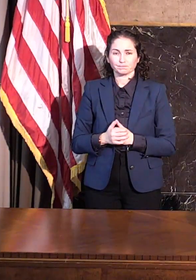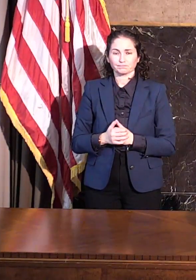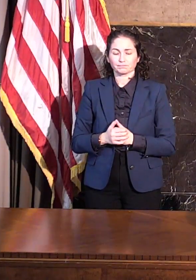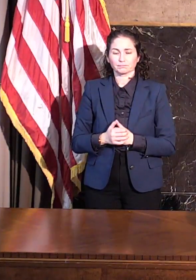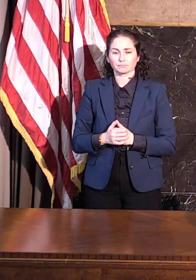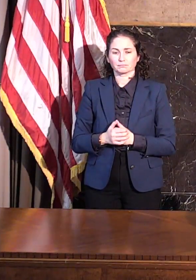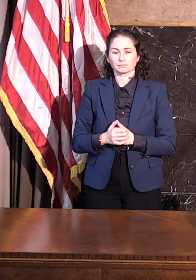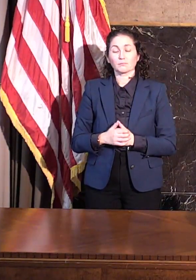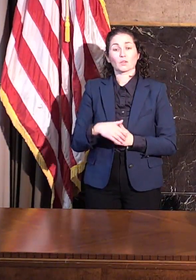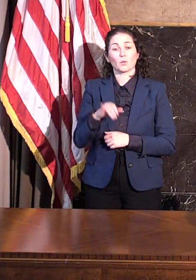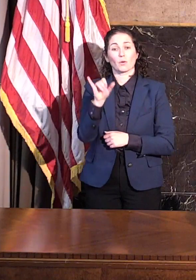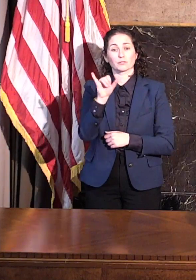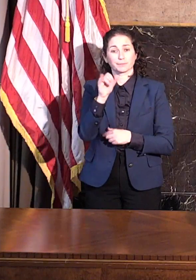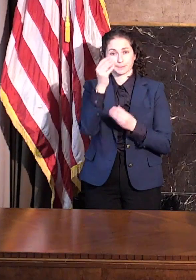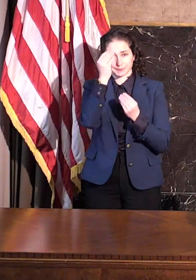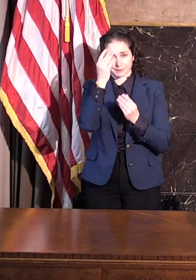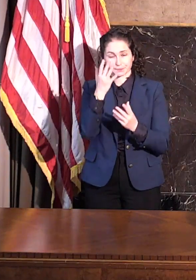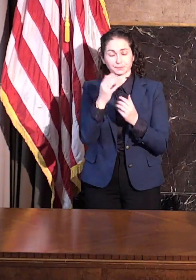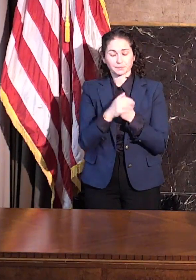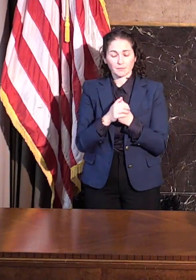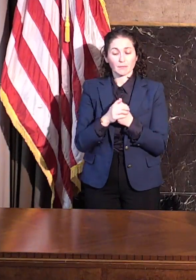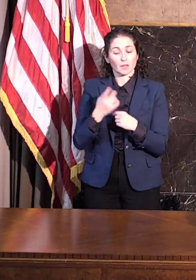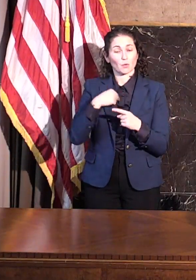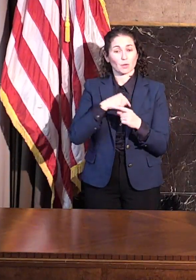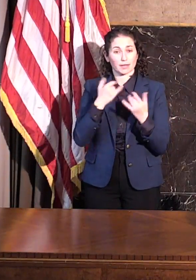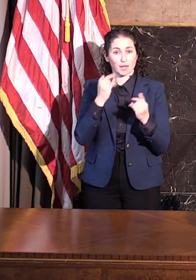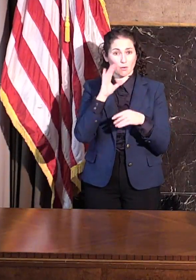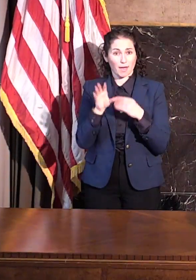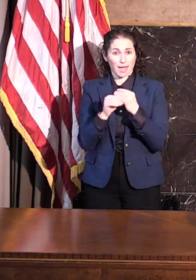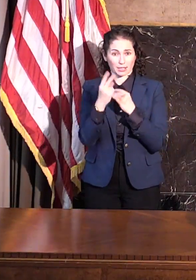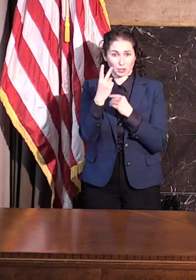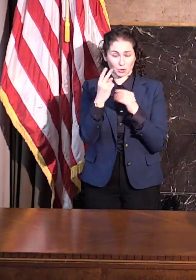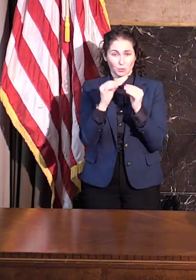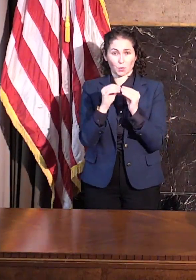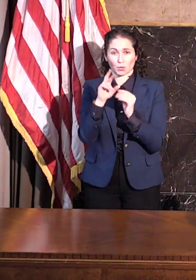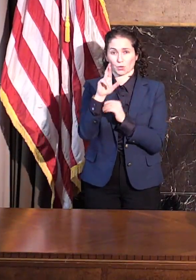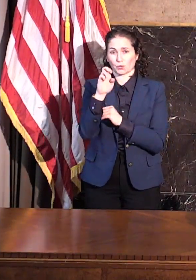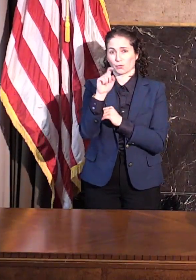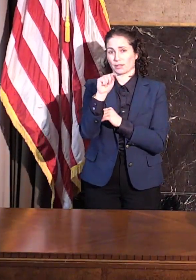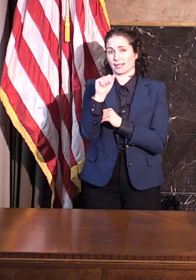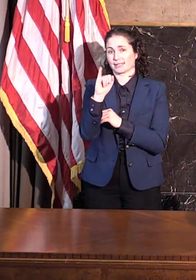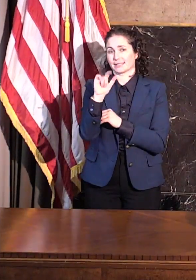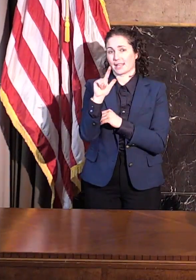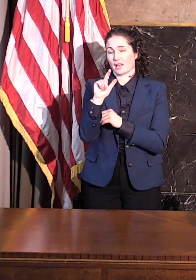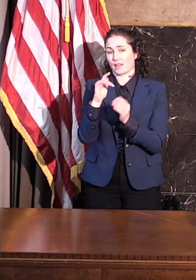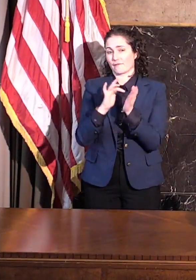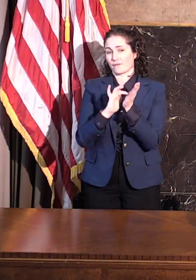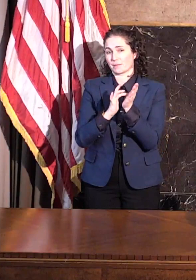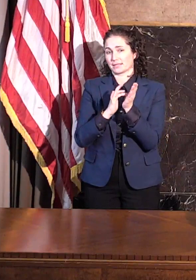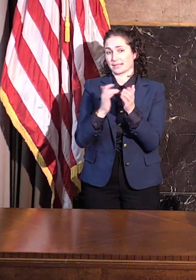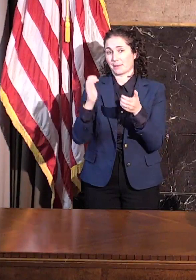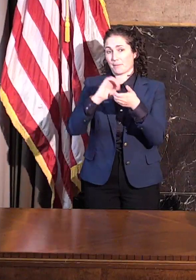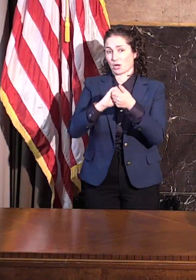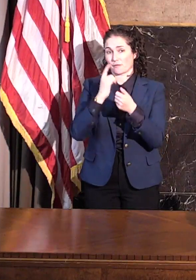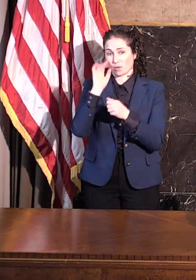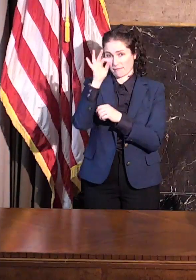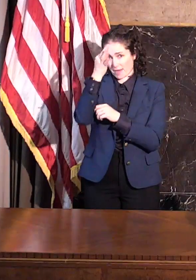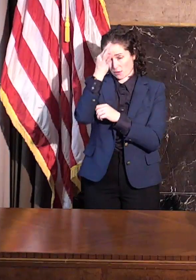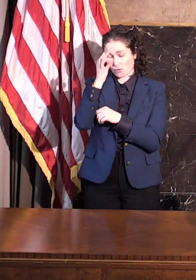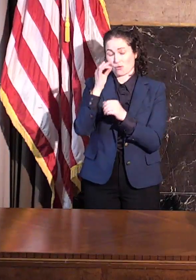ahead of it. I want to encourage the folks out there, just stay vigilant a little bit longer, because this is really, really a